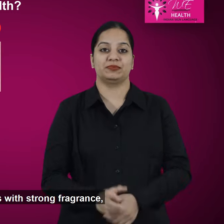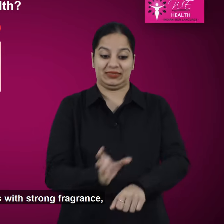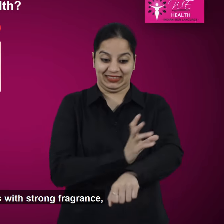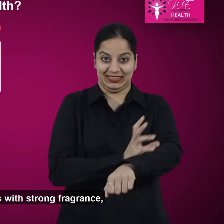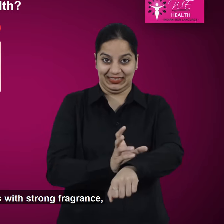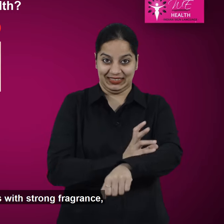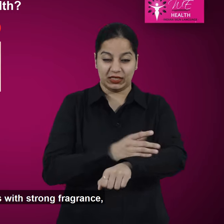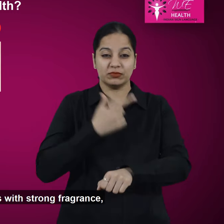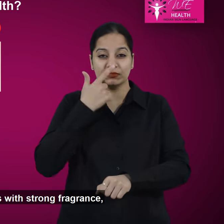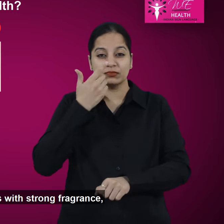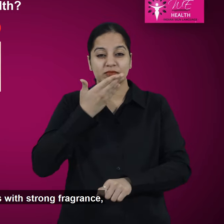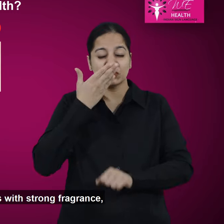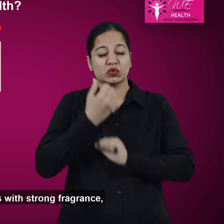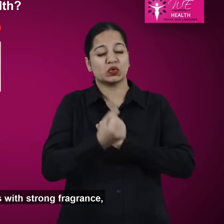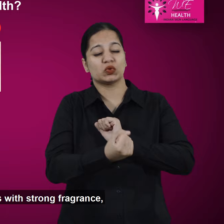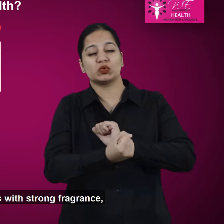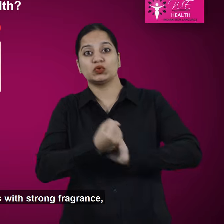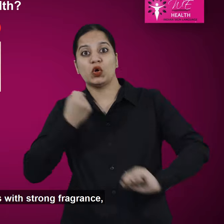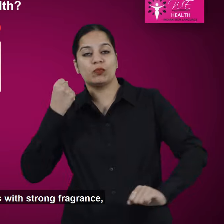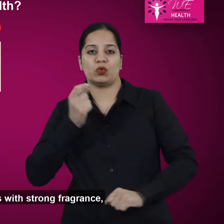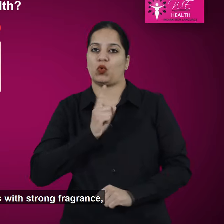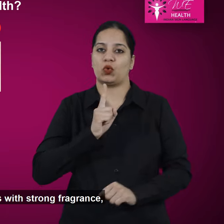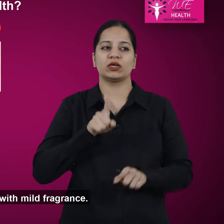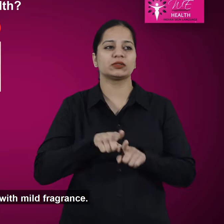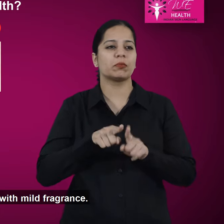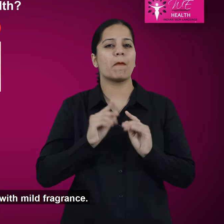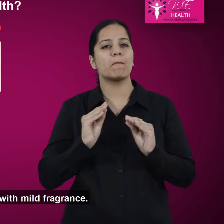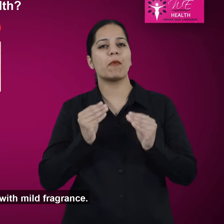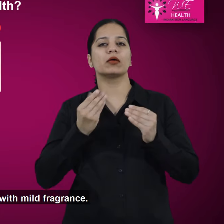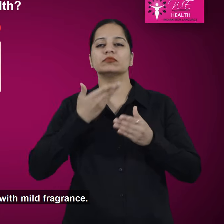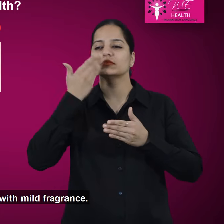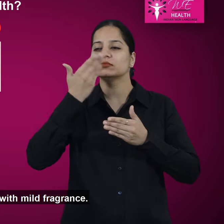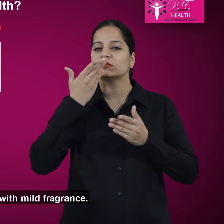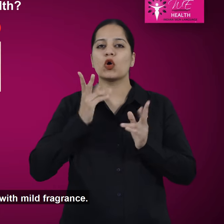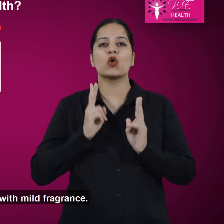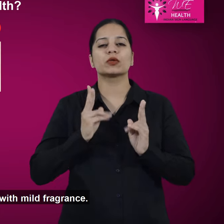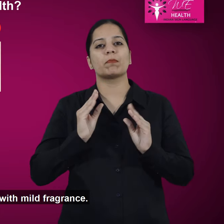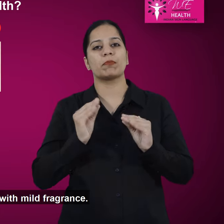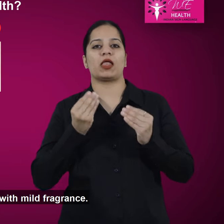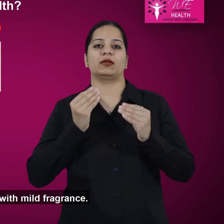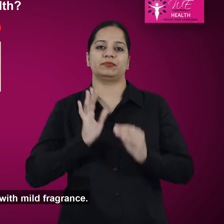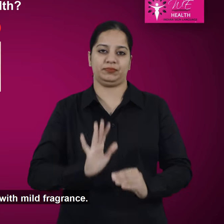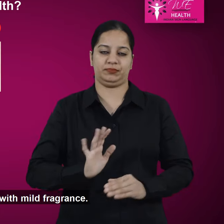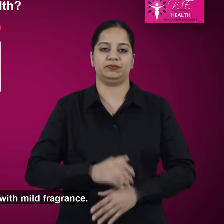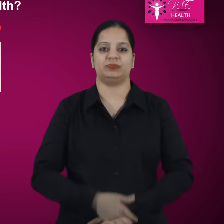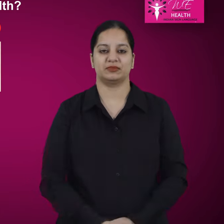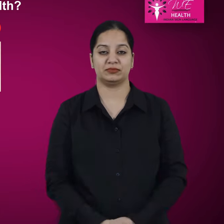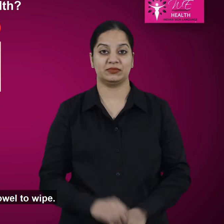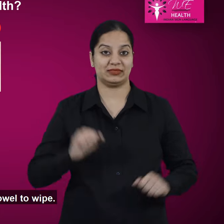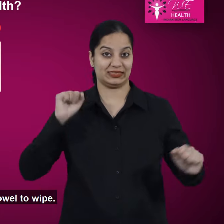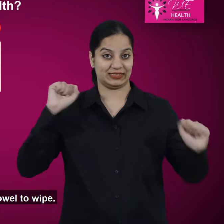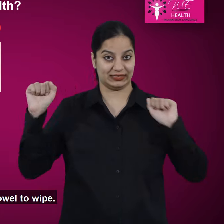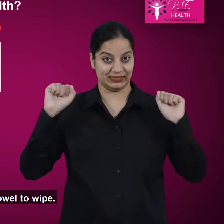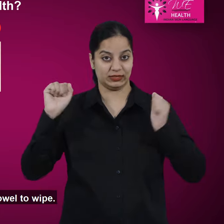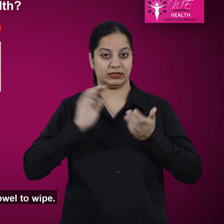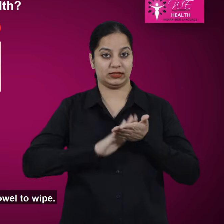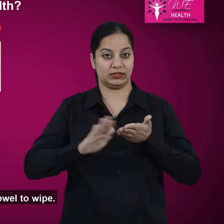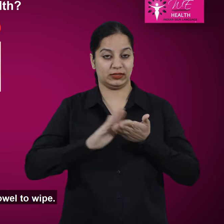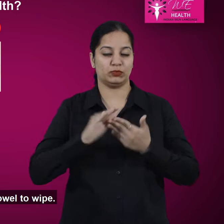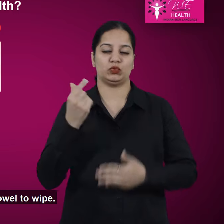Avoid using soaps with strong fragrance, and use those with mild fragrance. Use a towel to